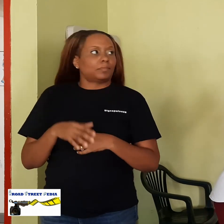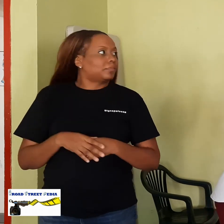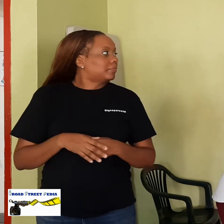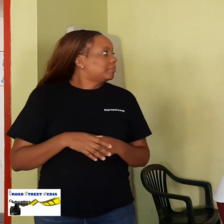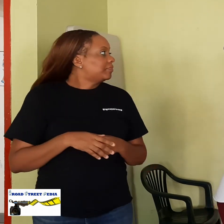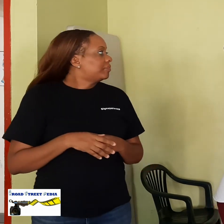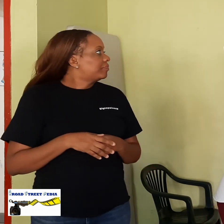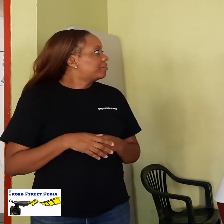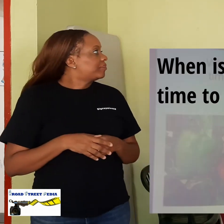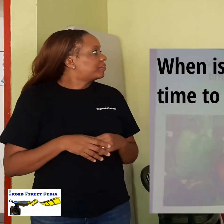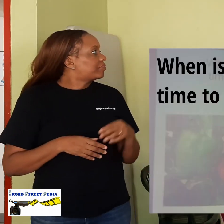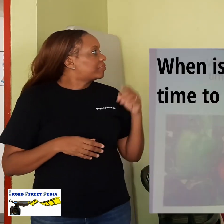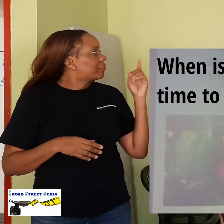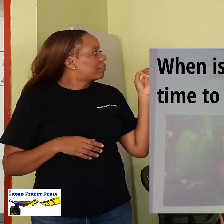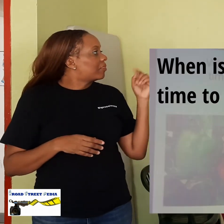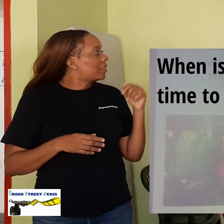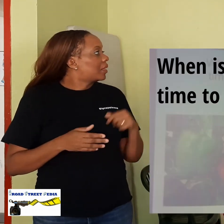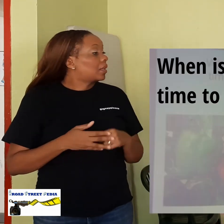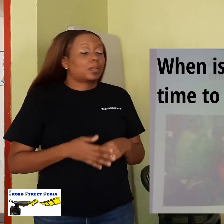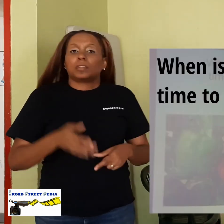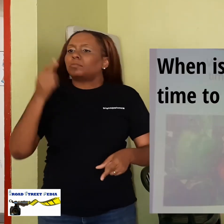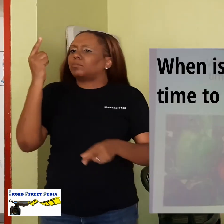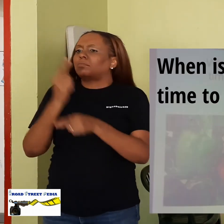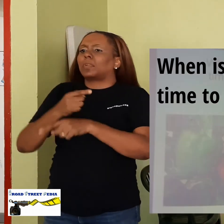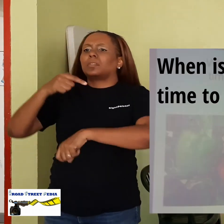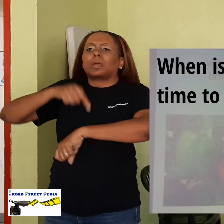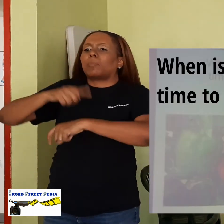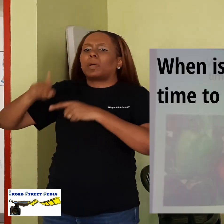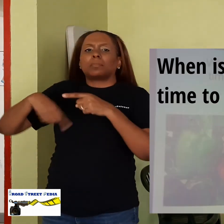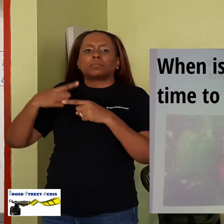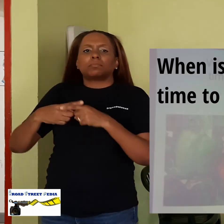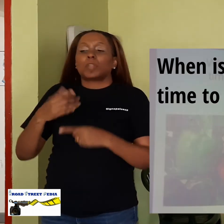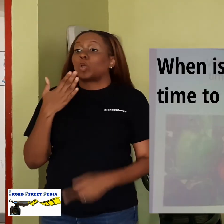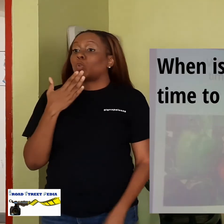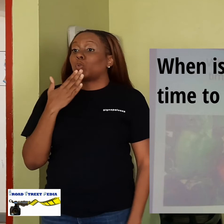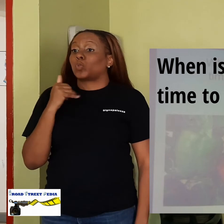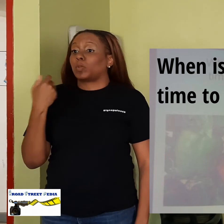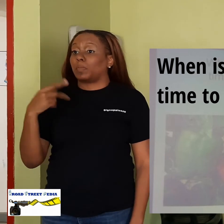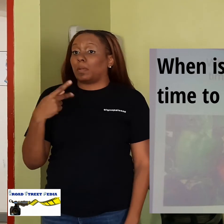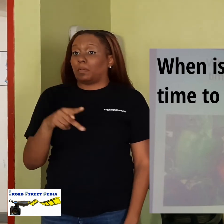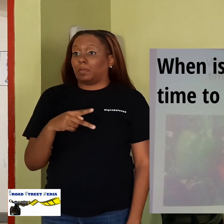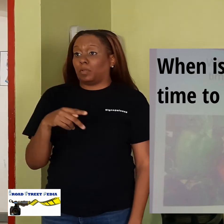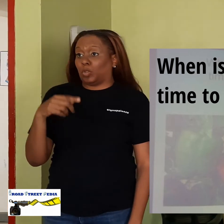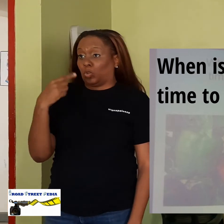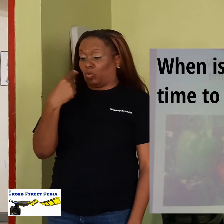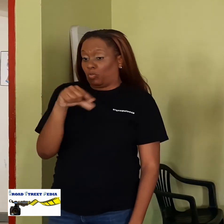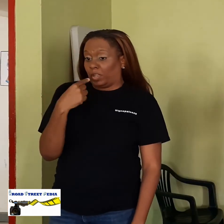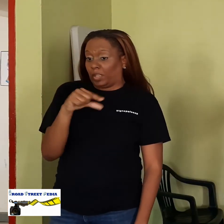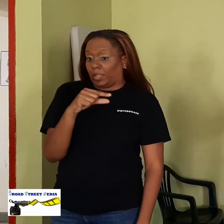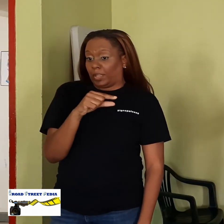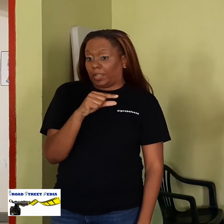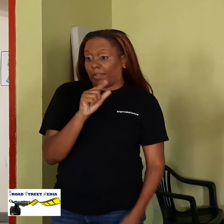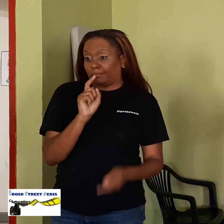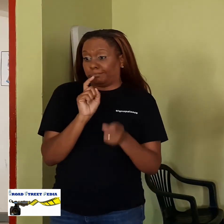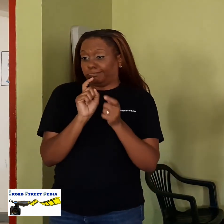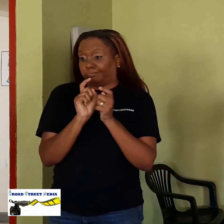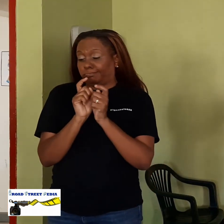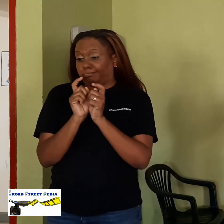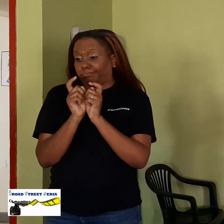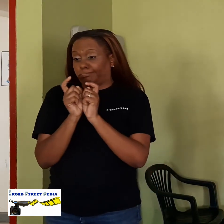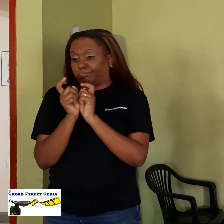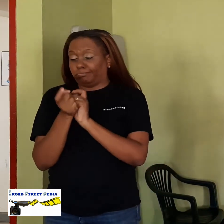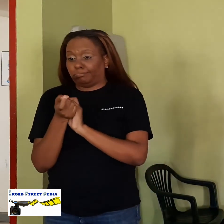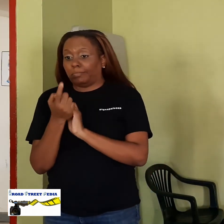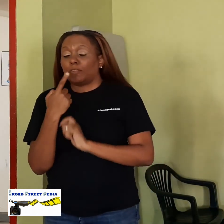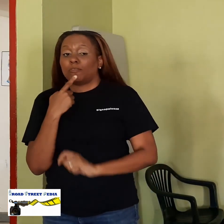So when is the right time to harvest? As you can see, this sweet pepper moves from green onto the ripe stage, which